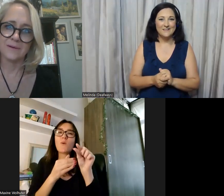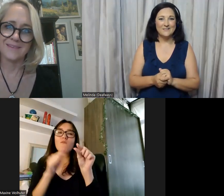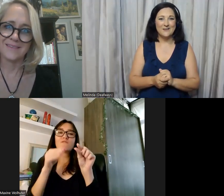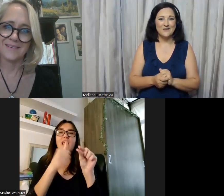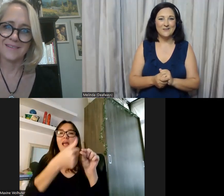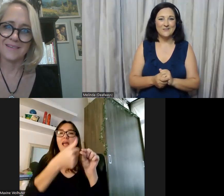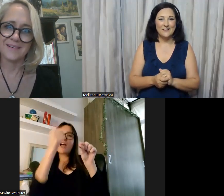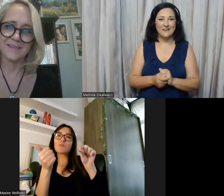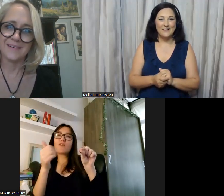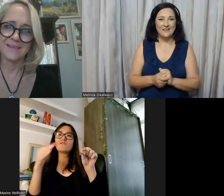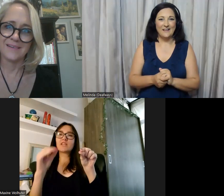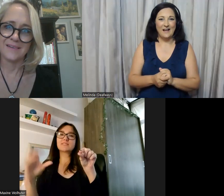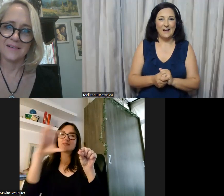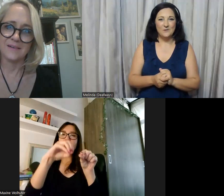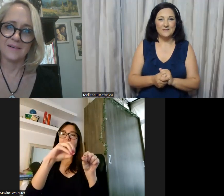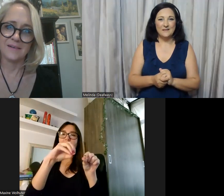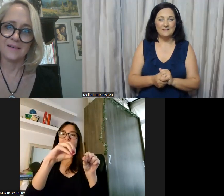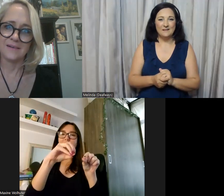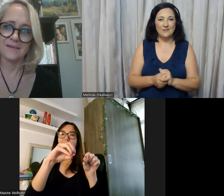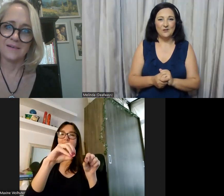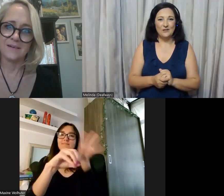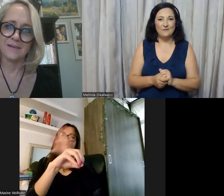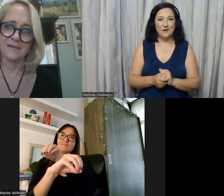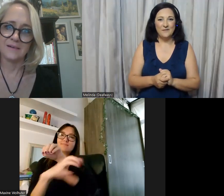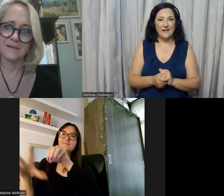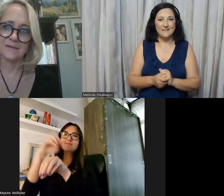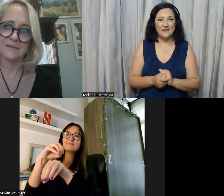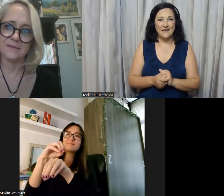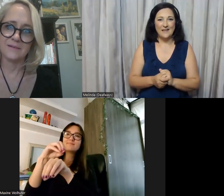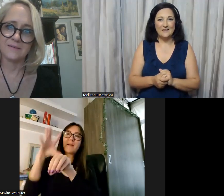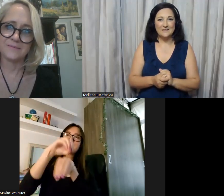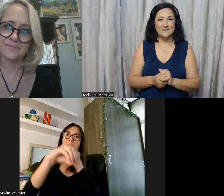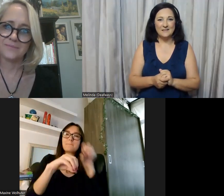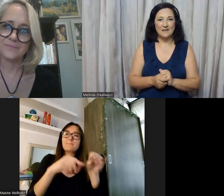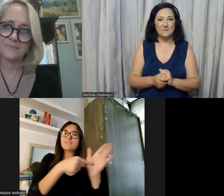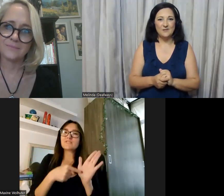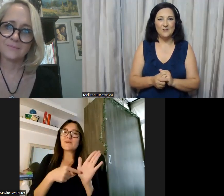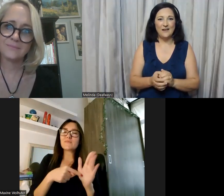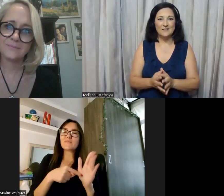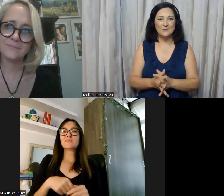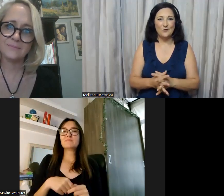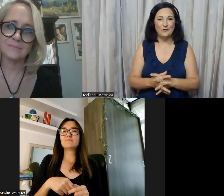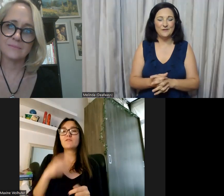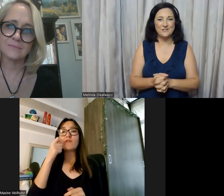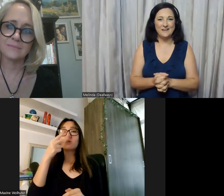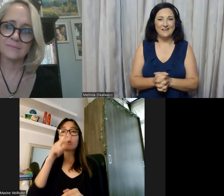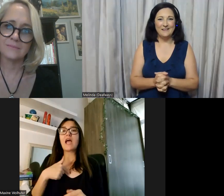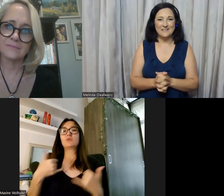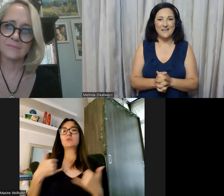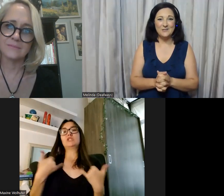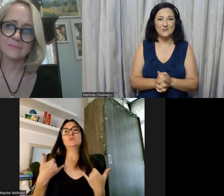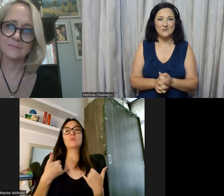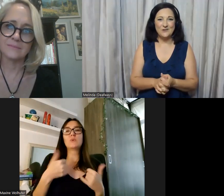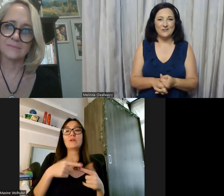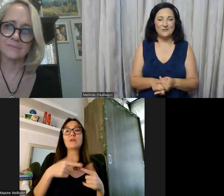art. So I would then, you know, learn from that. And, you know, like a small fish